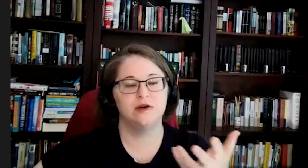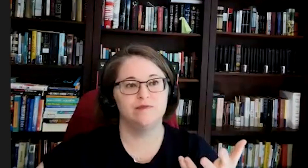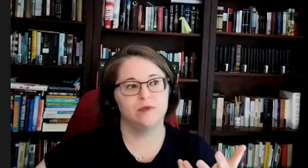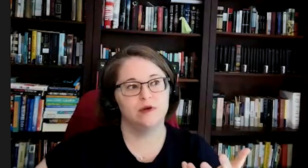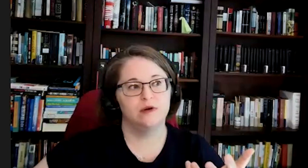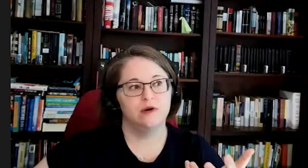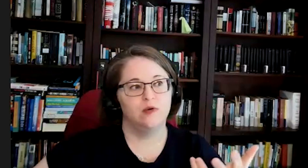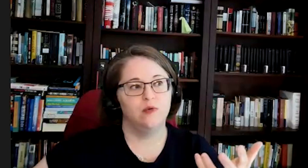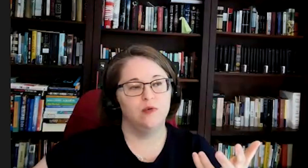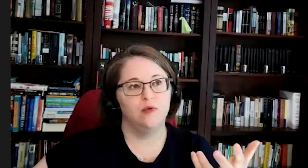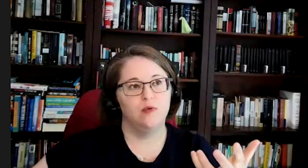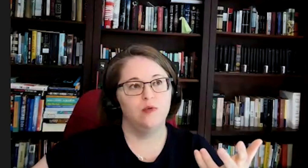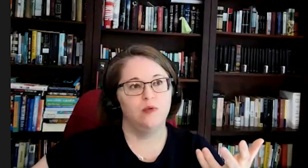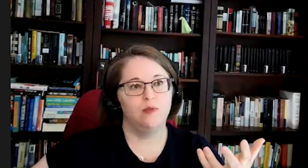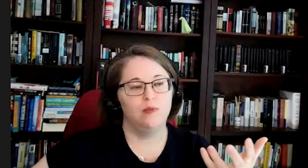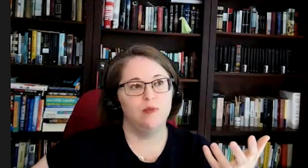of these